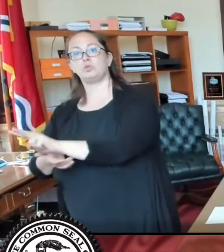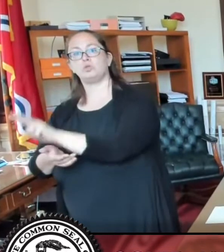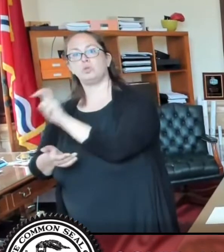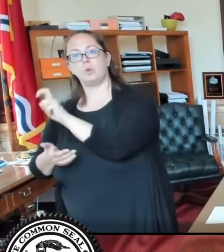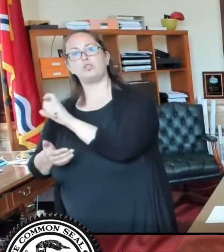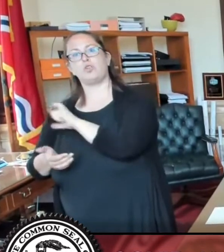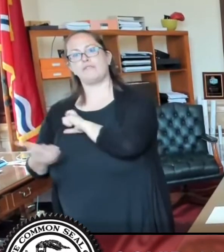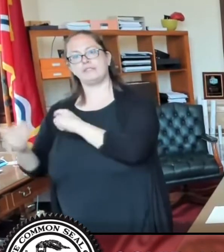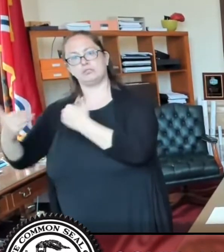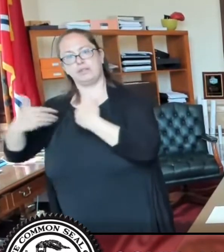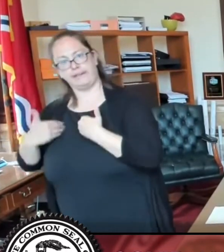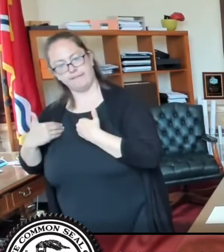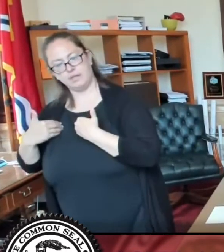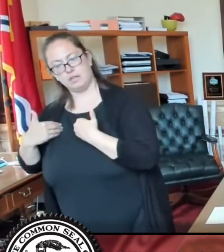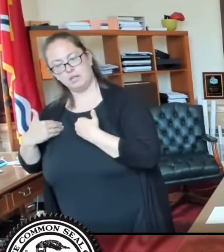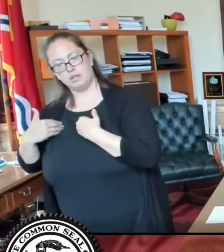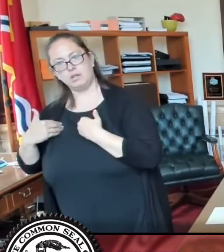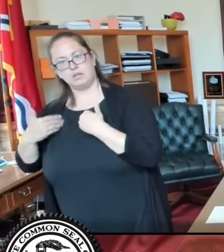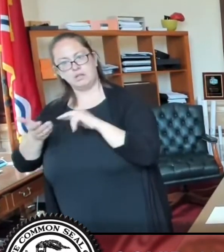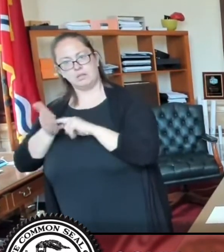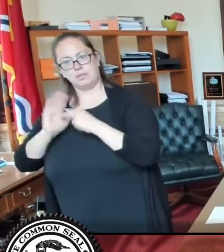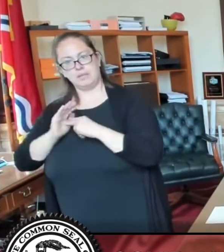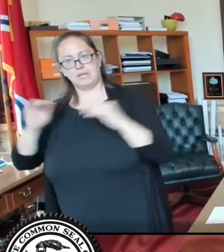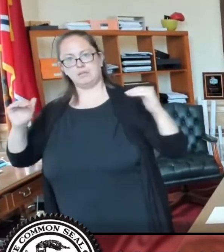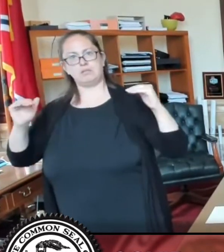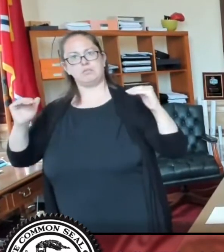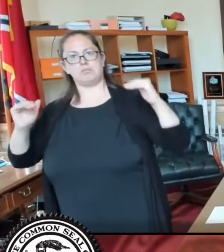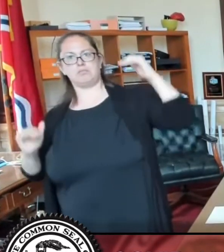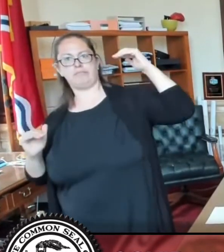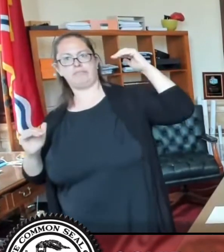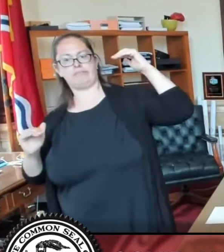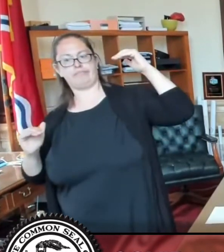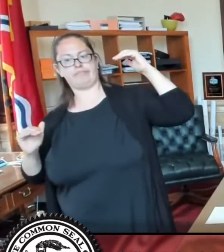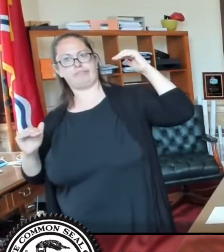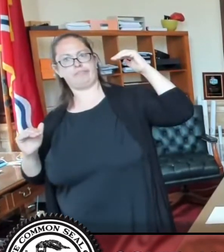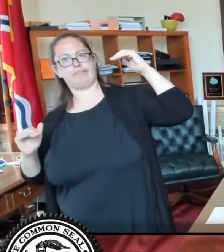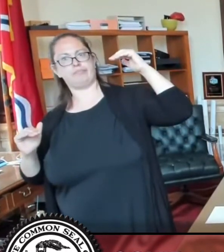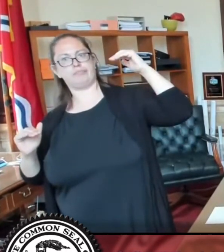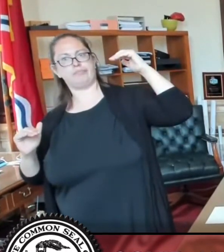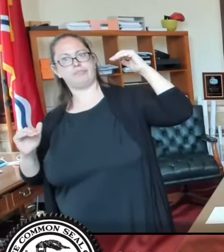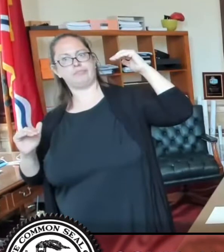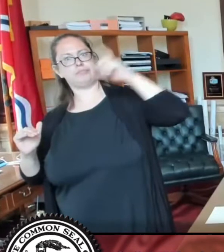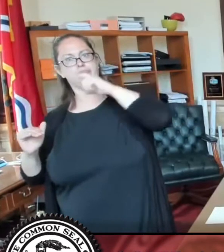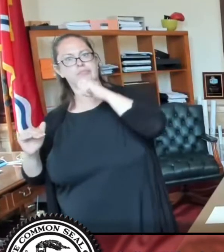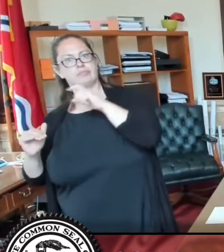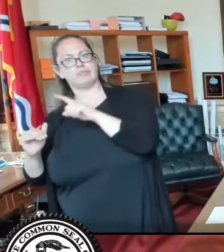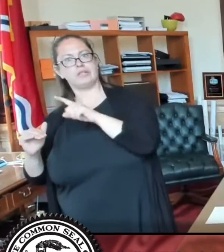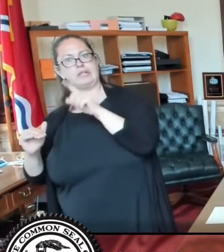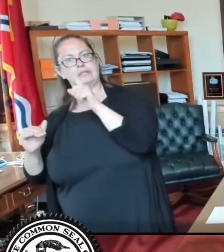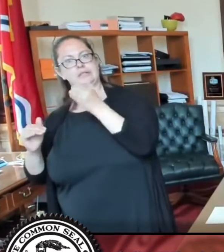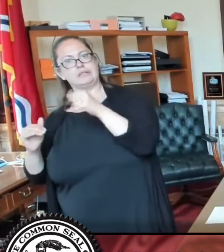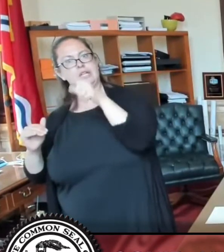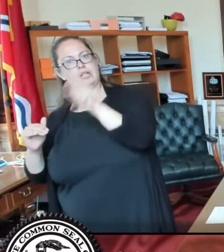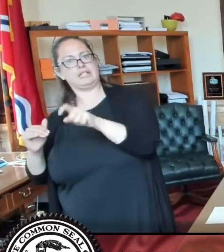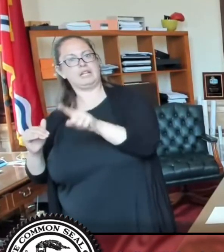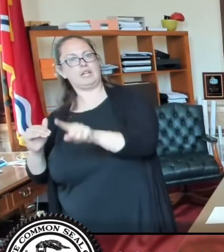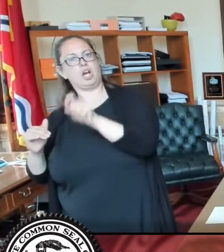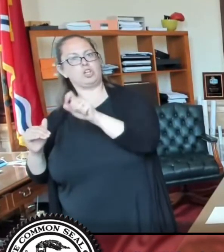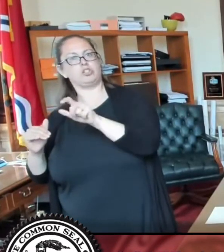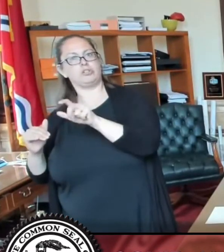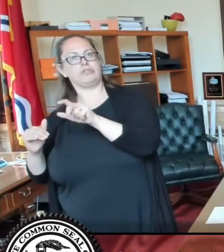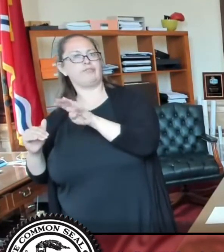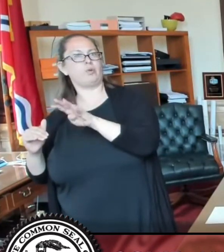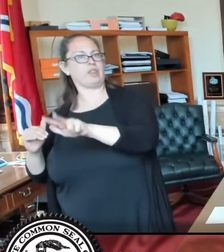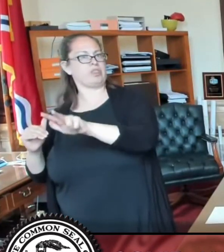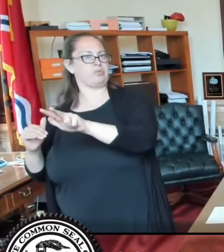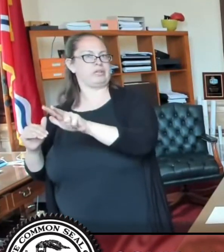that's 140 something officers short. And so it's essentially the number of officers that are